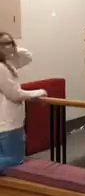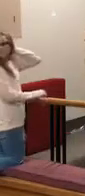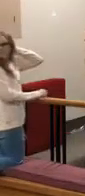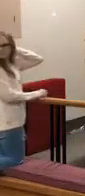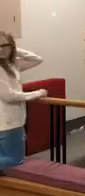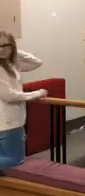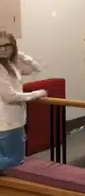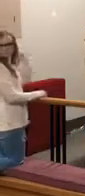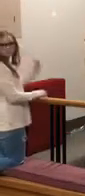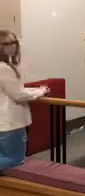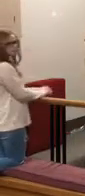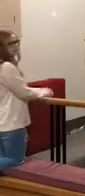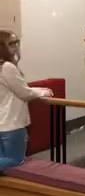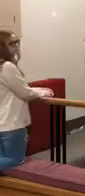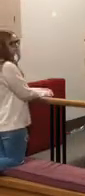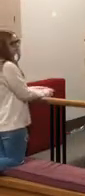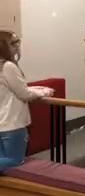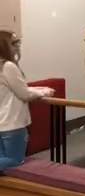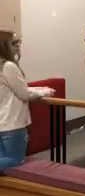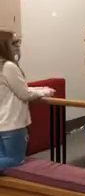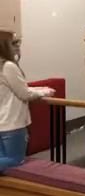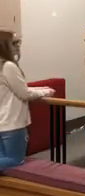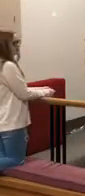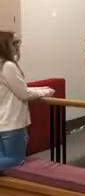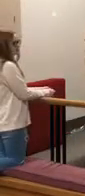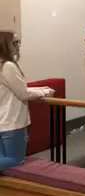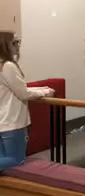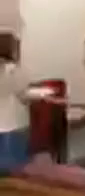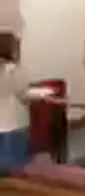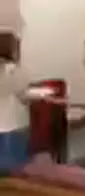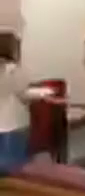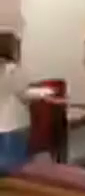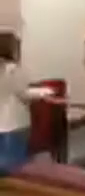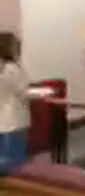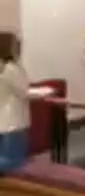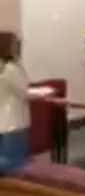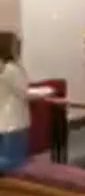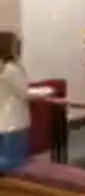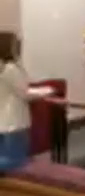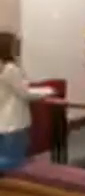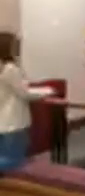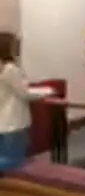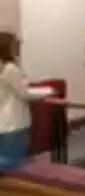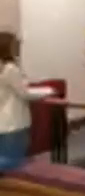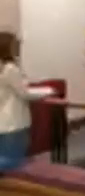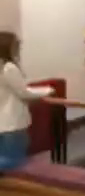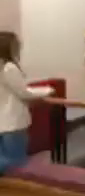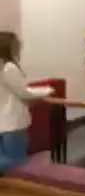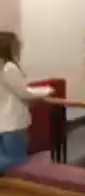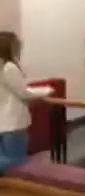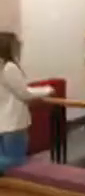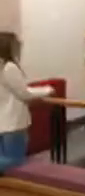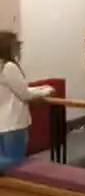And you know what? That's today, tomorrow, and every day. You remember that just as we tell people. Remember that when